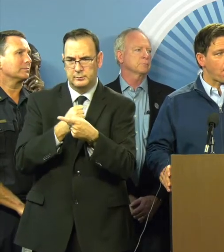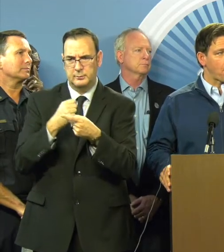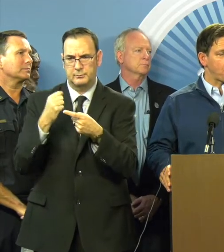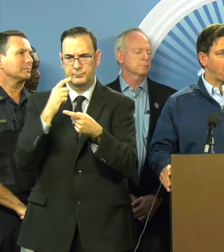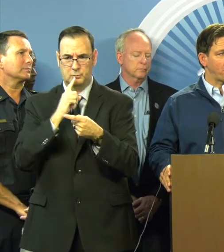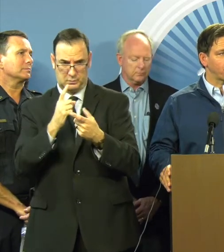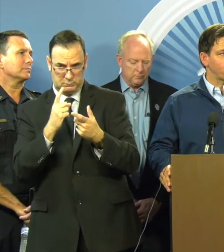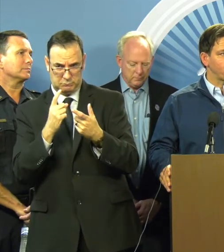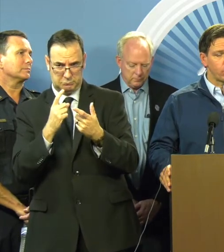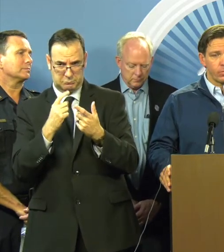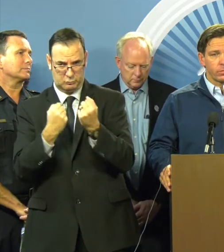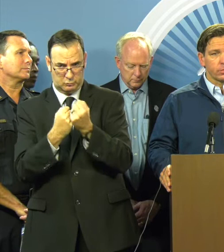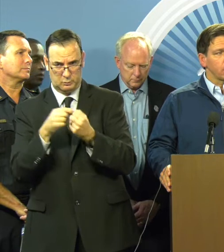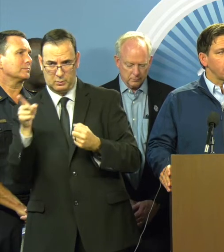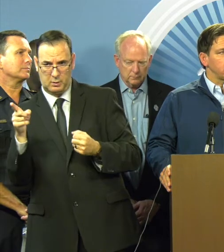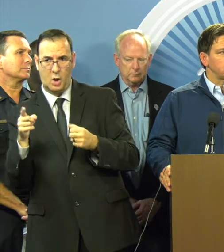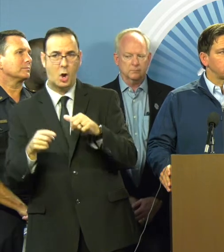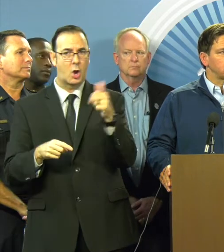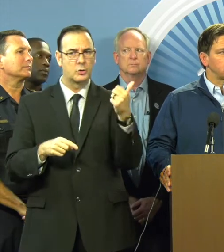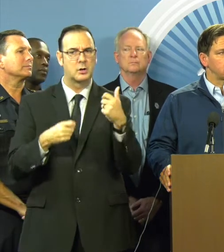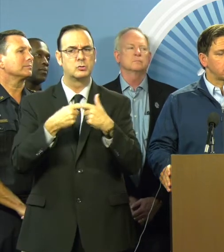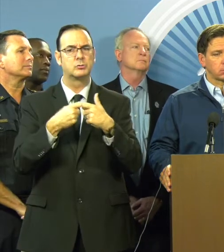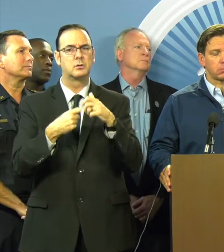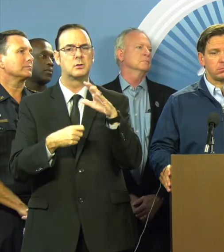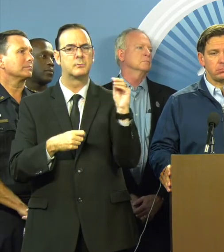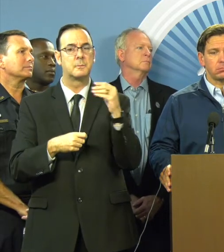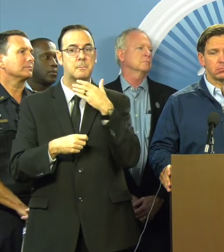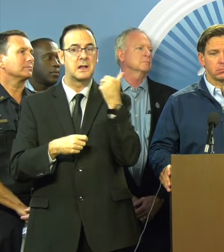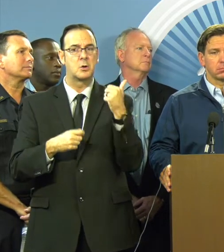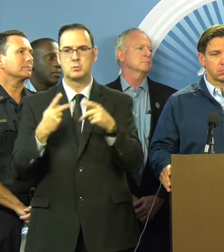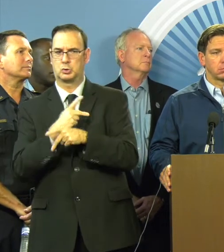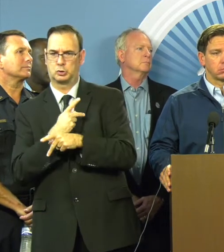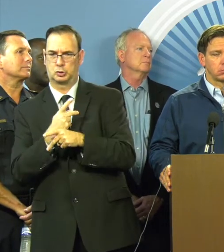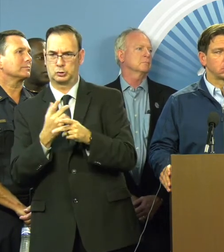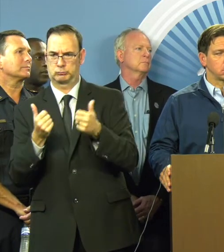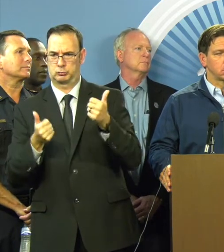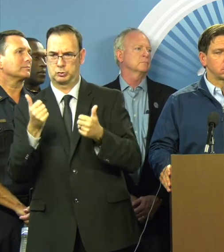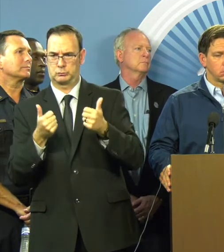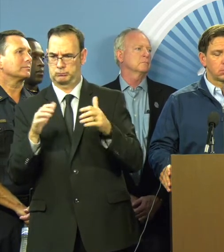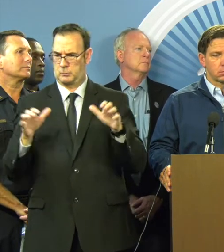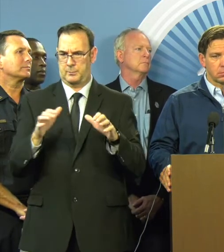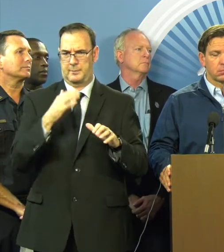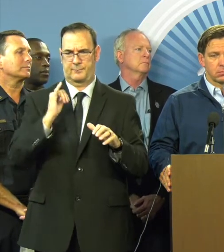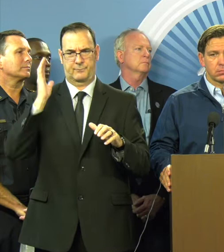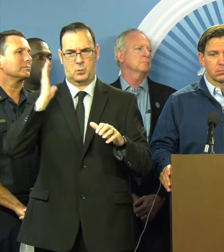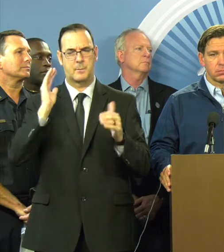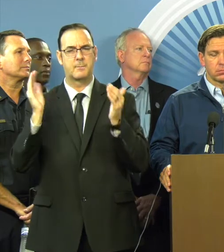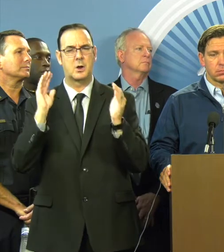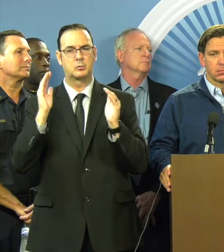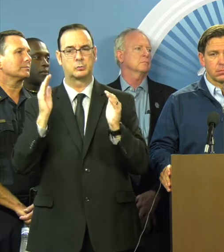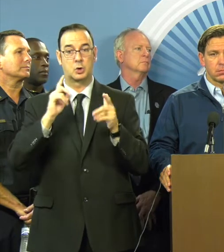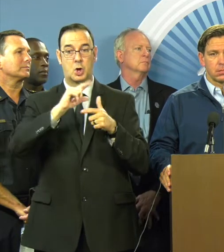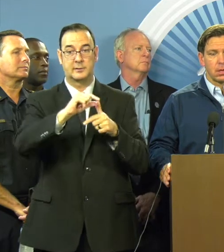JEA and others, and are you expecting better or worse performance regarding recovery than, say, Irma and Matthew, those storms that knocked out